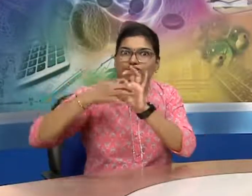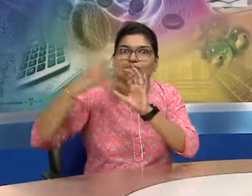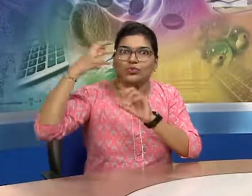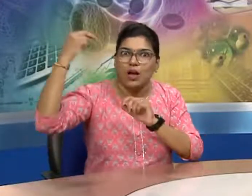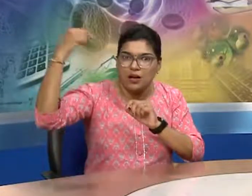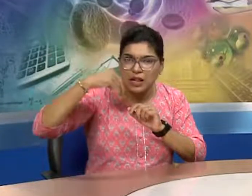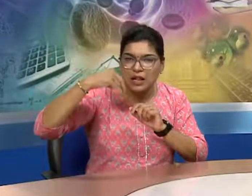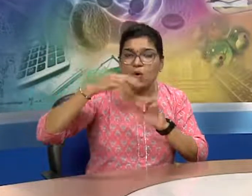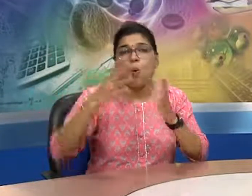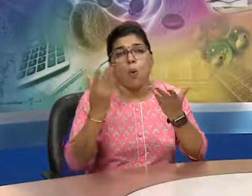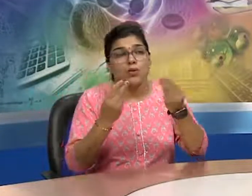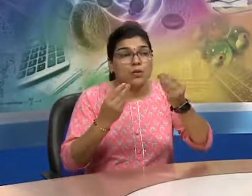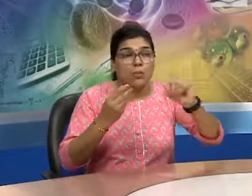but occupy